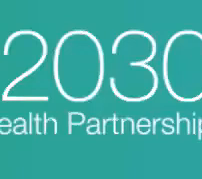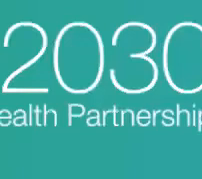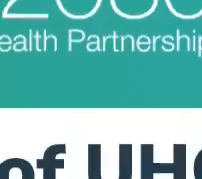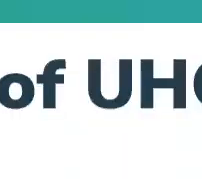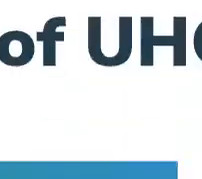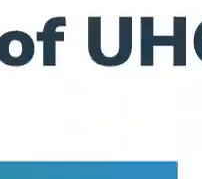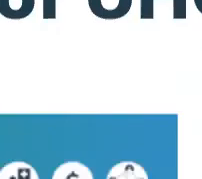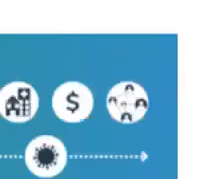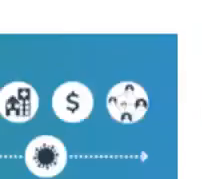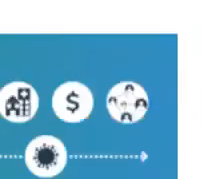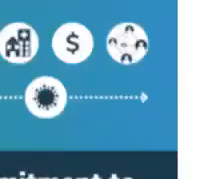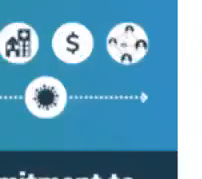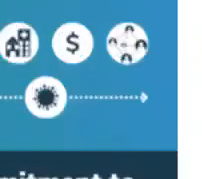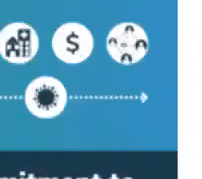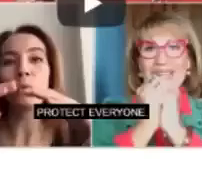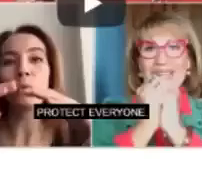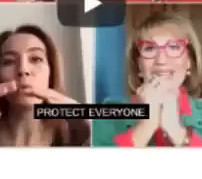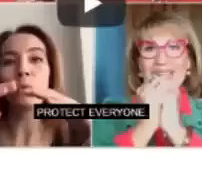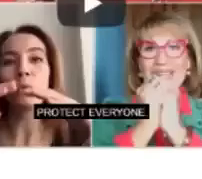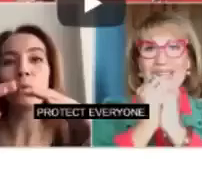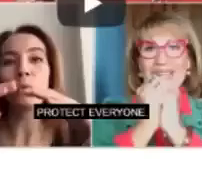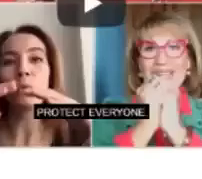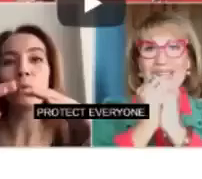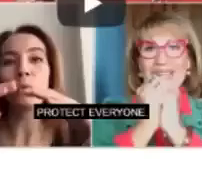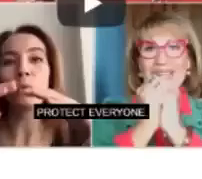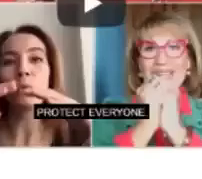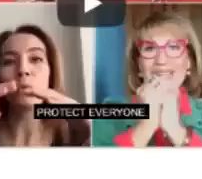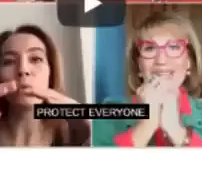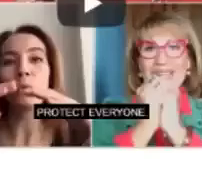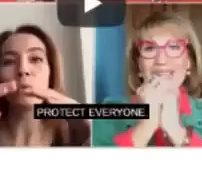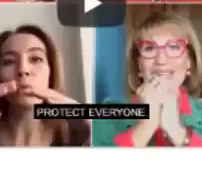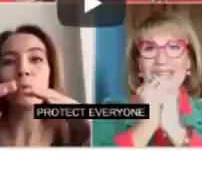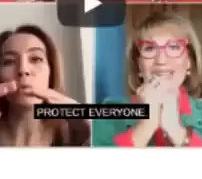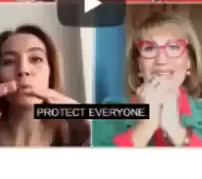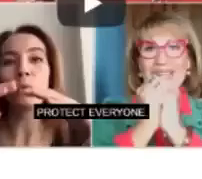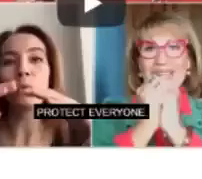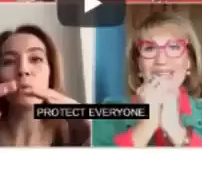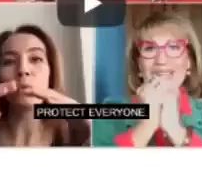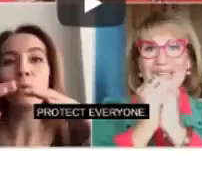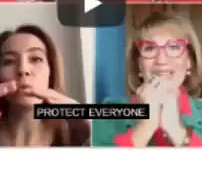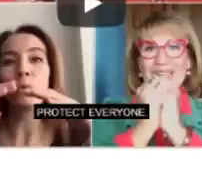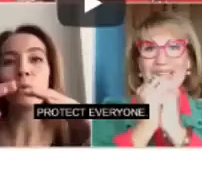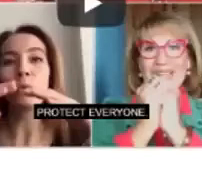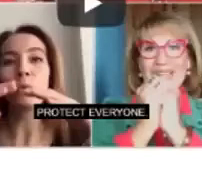review. So this is just the decap. Sorry, maybe I need to